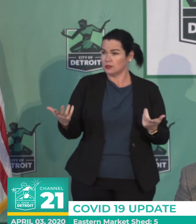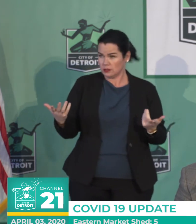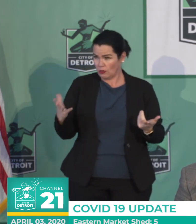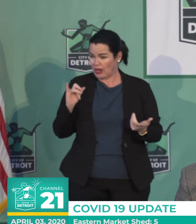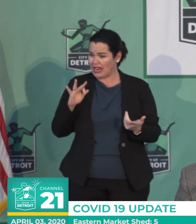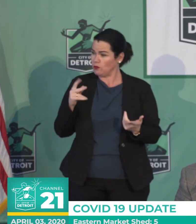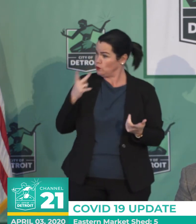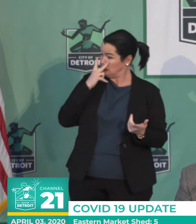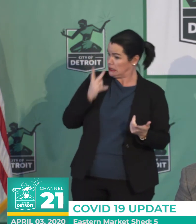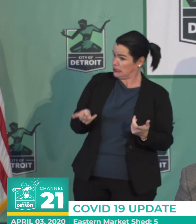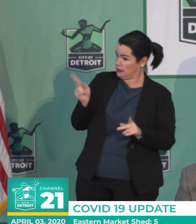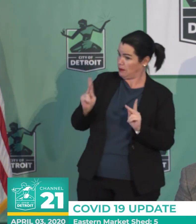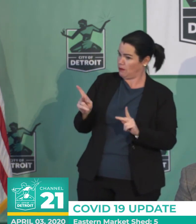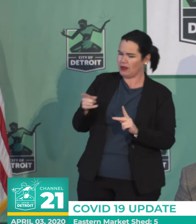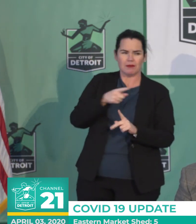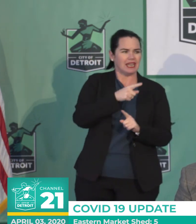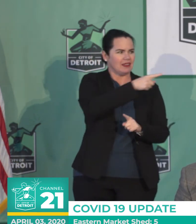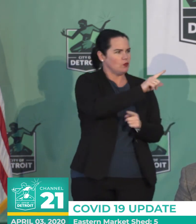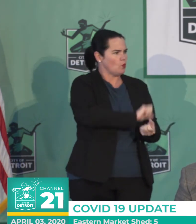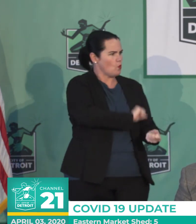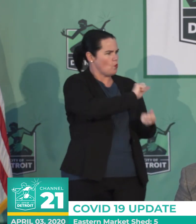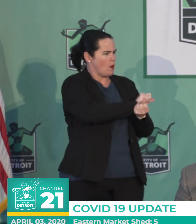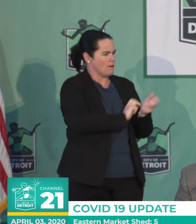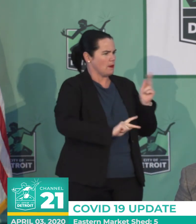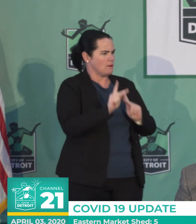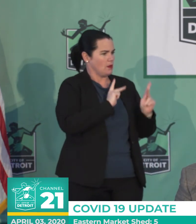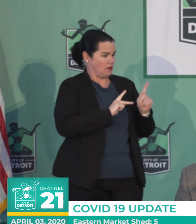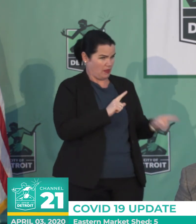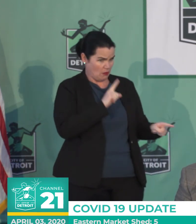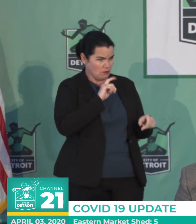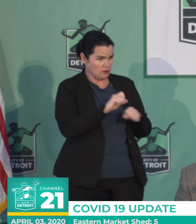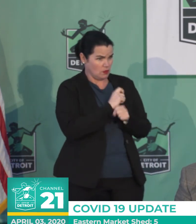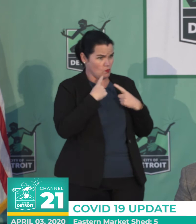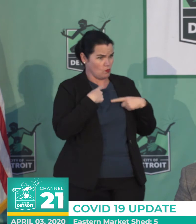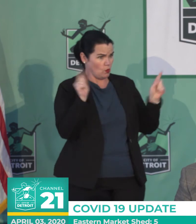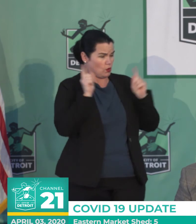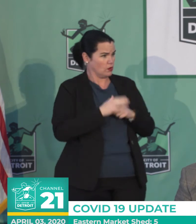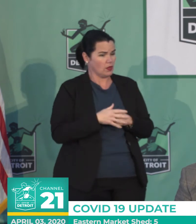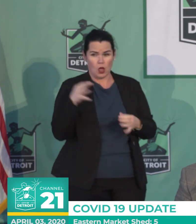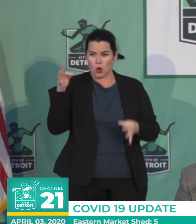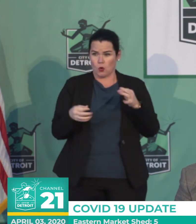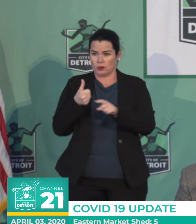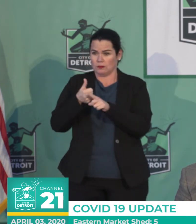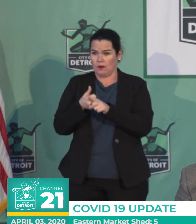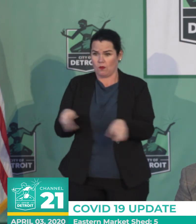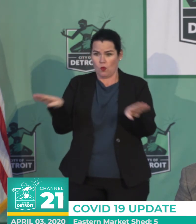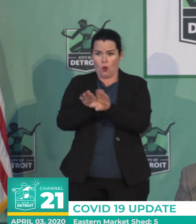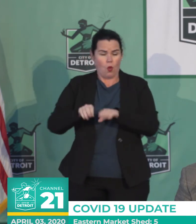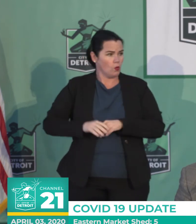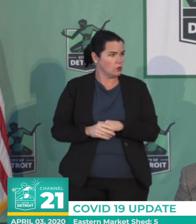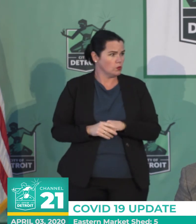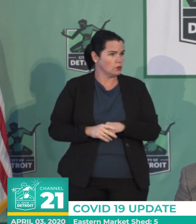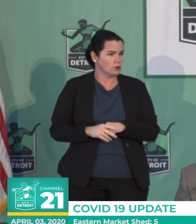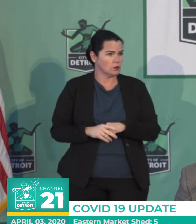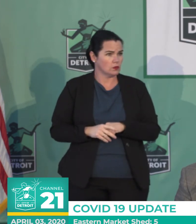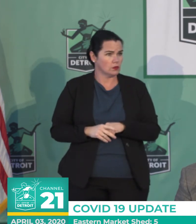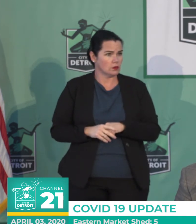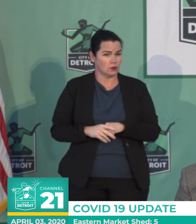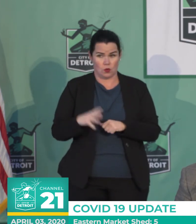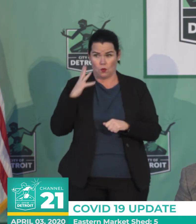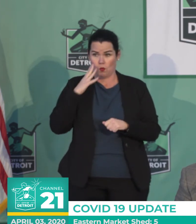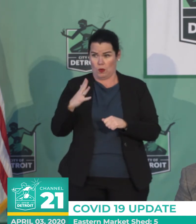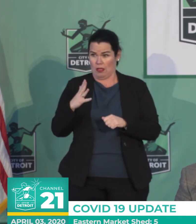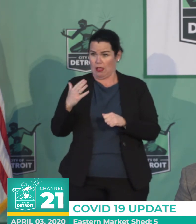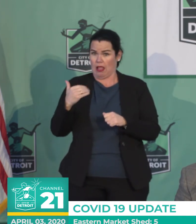fine people, if you arrest people, how can that be effective? The courts are closed. Are you going to jam 50